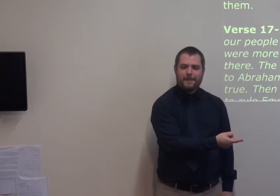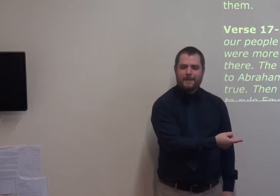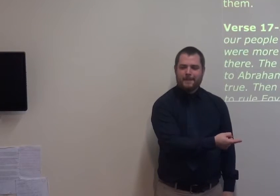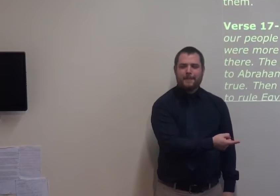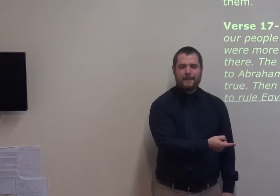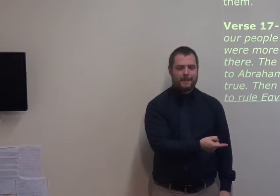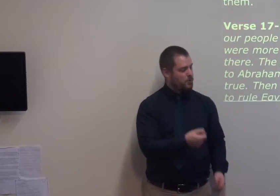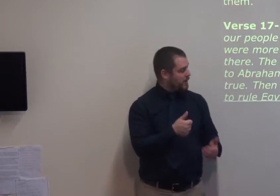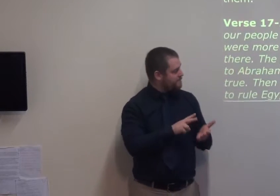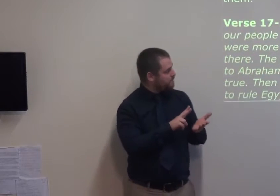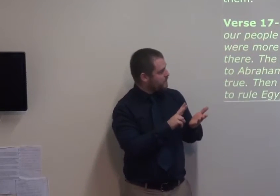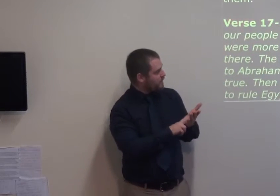Verses 17 to 21.